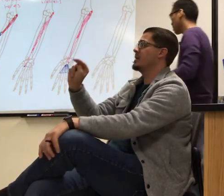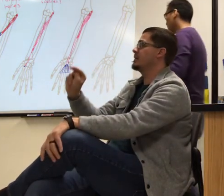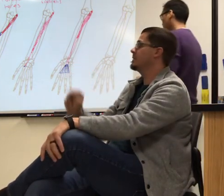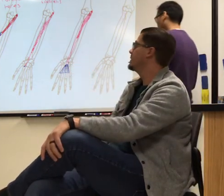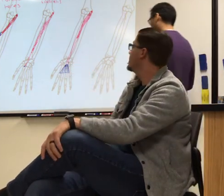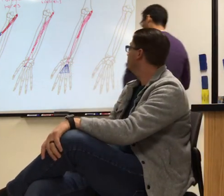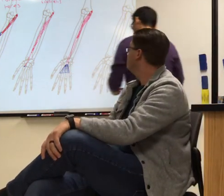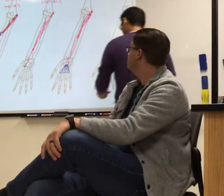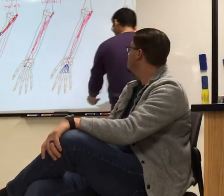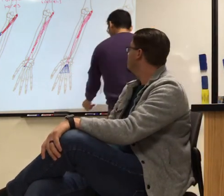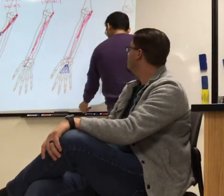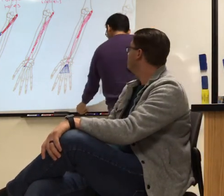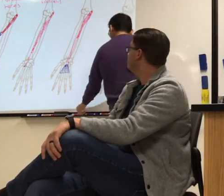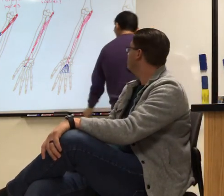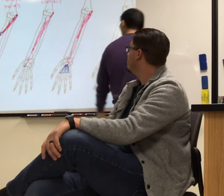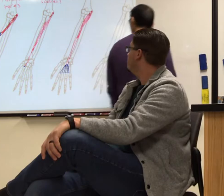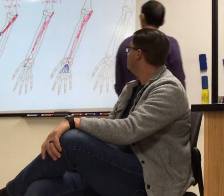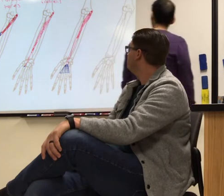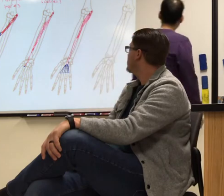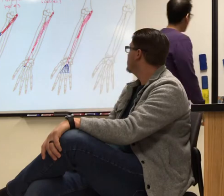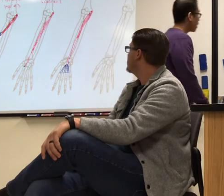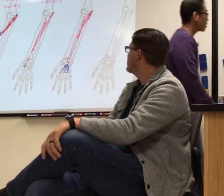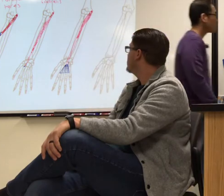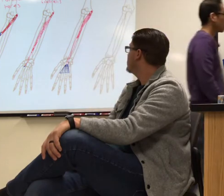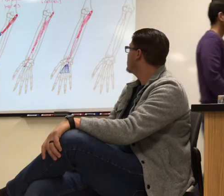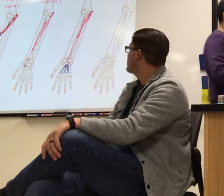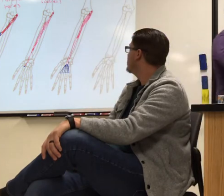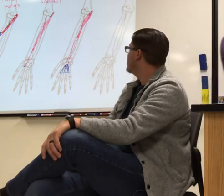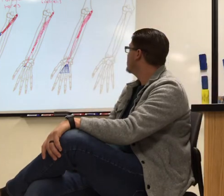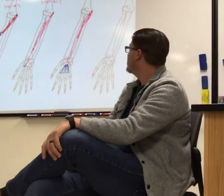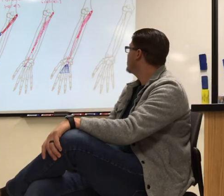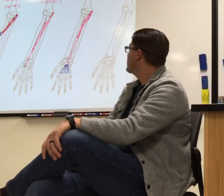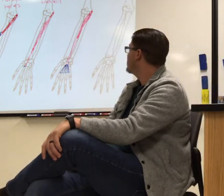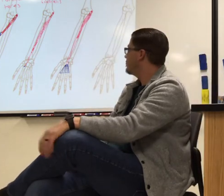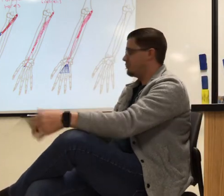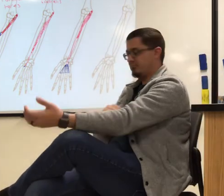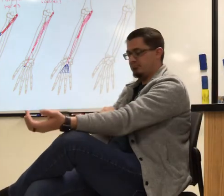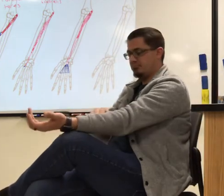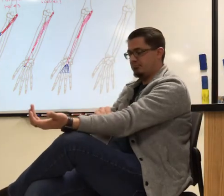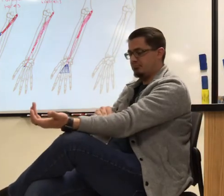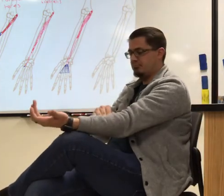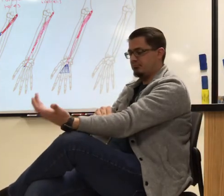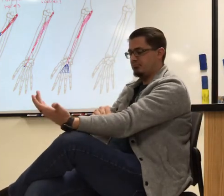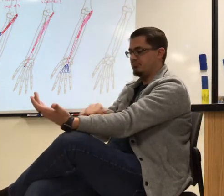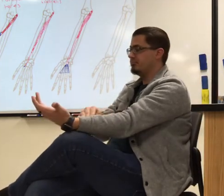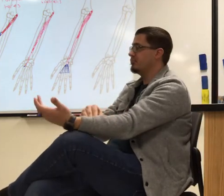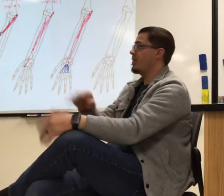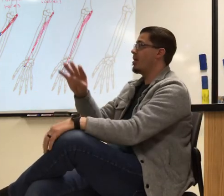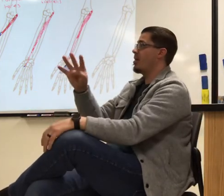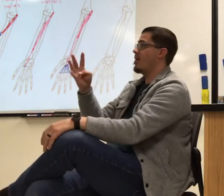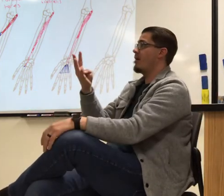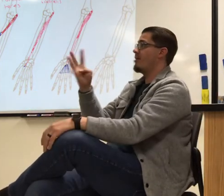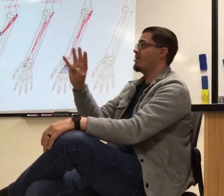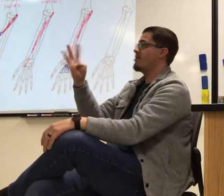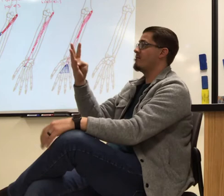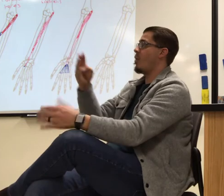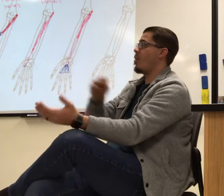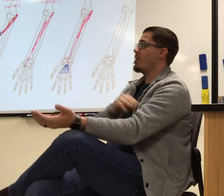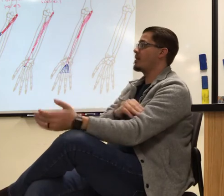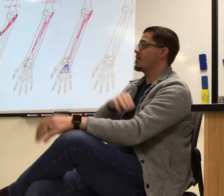Palmaris, longus, and moving on. Okay, the fourth muscle here is the